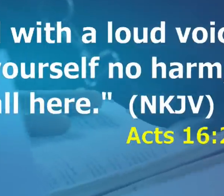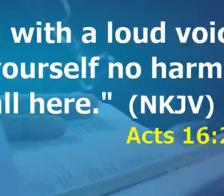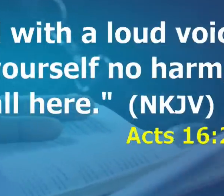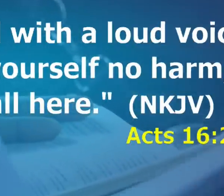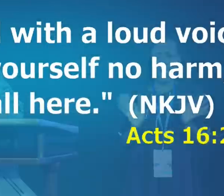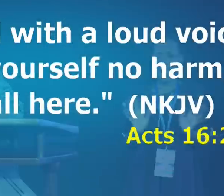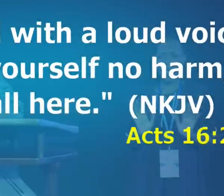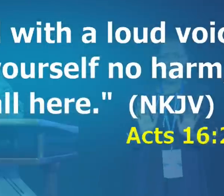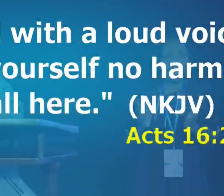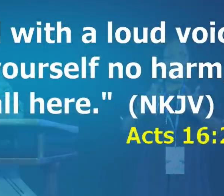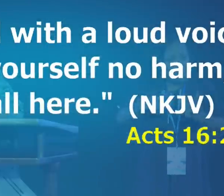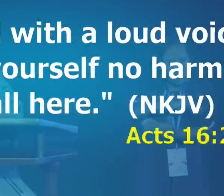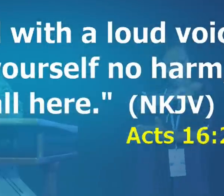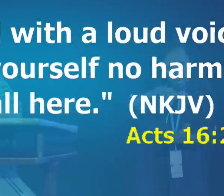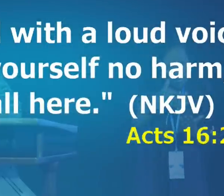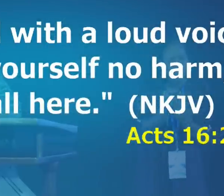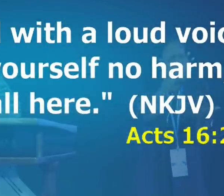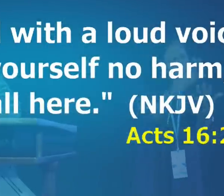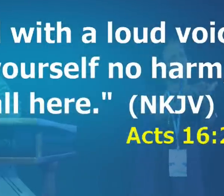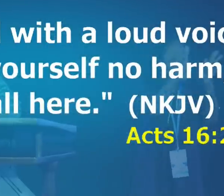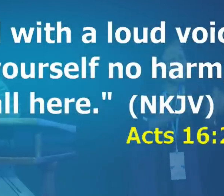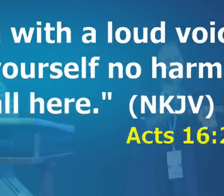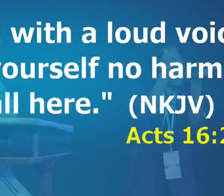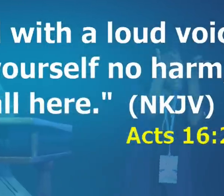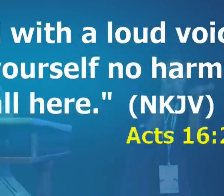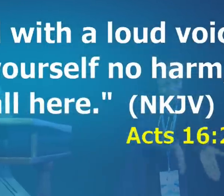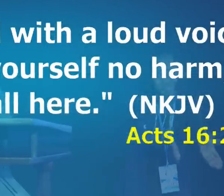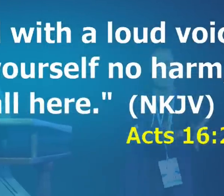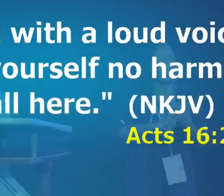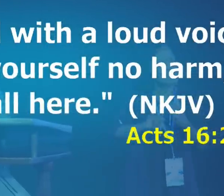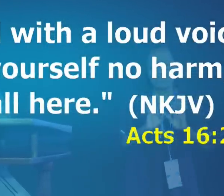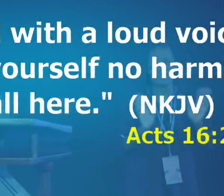harm. We are all here."